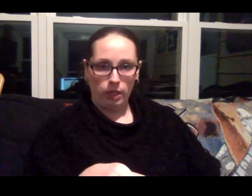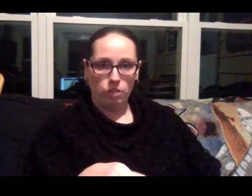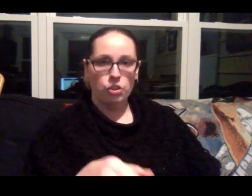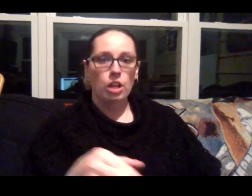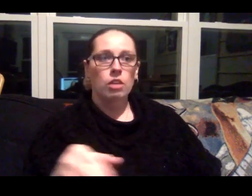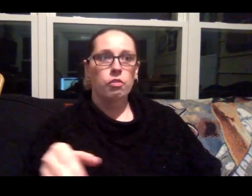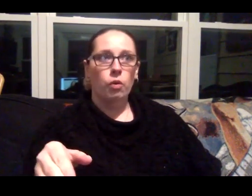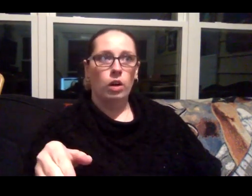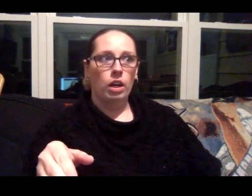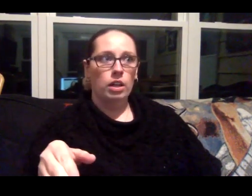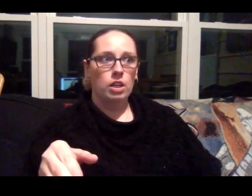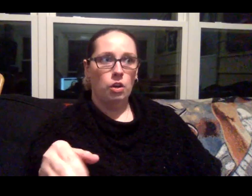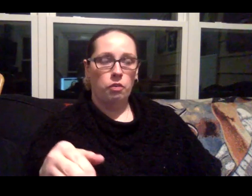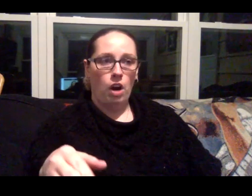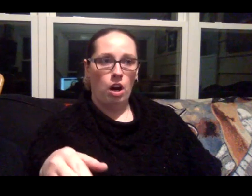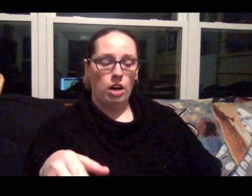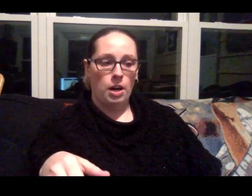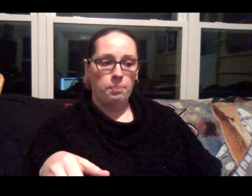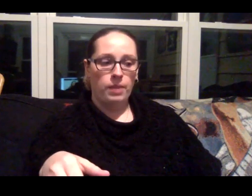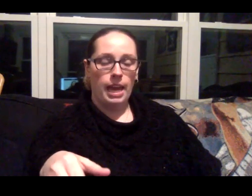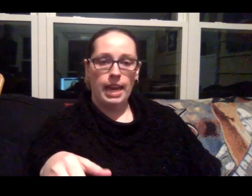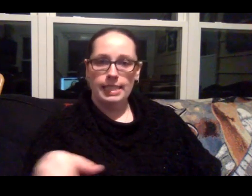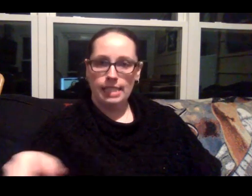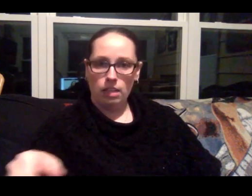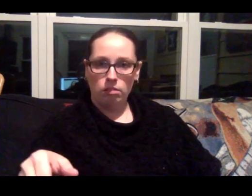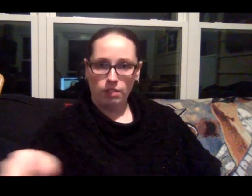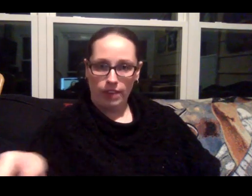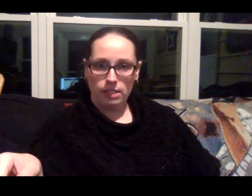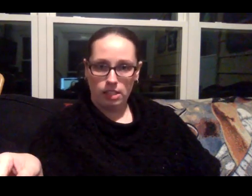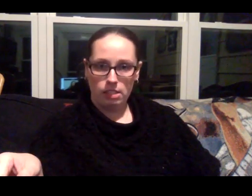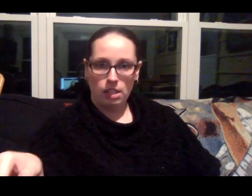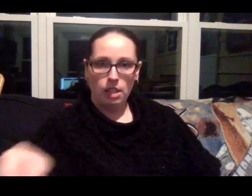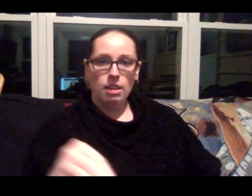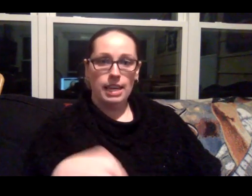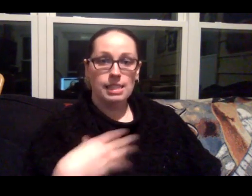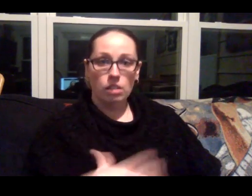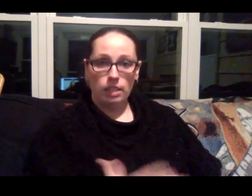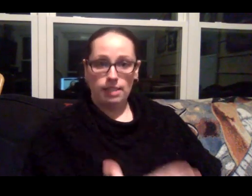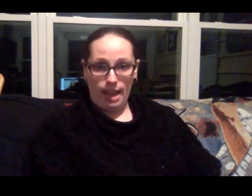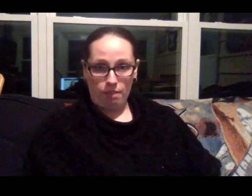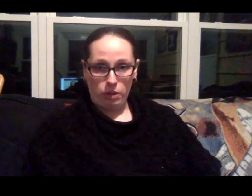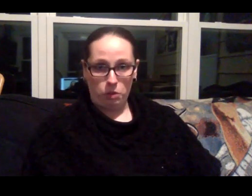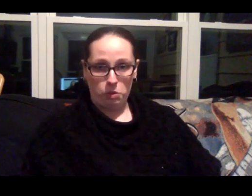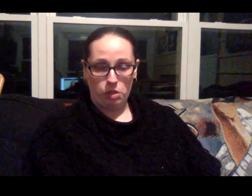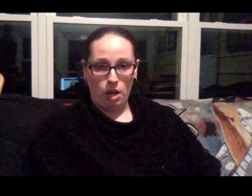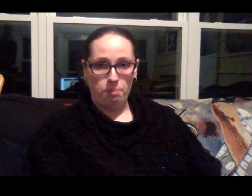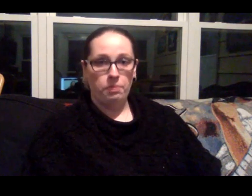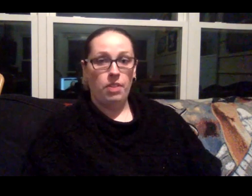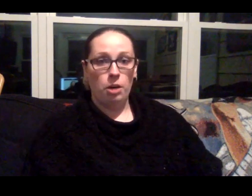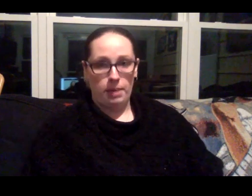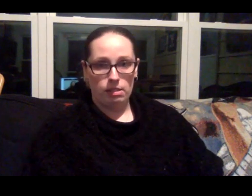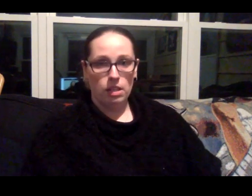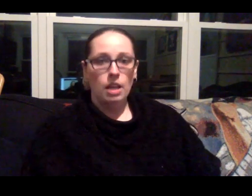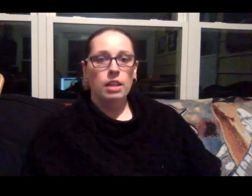language for, you know, for our, um, the AAC devices, they still need to have those, um,